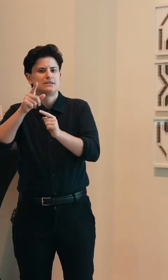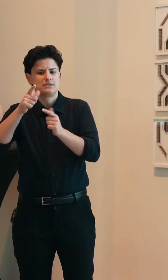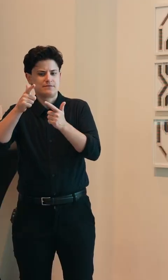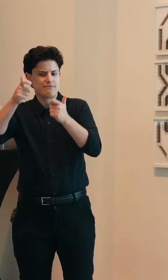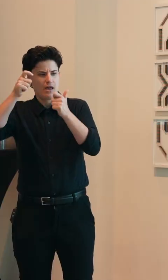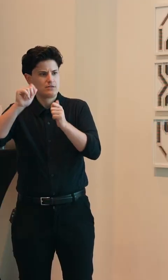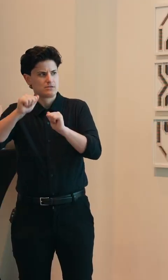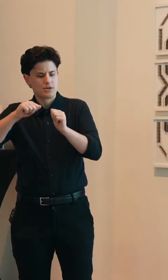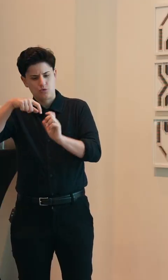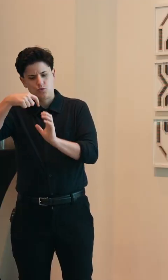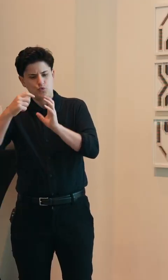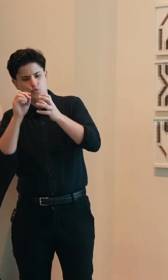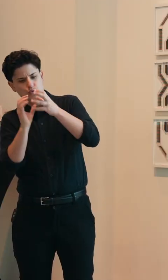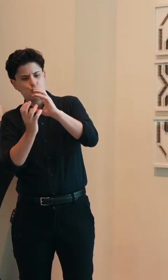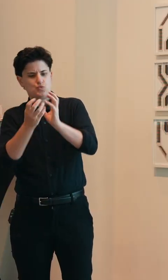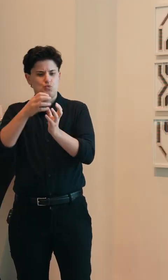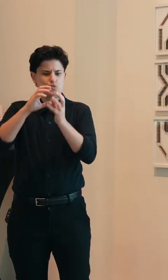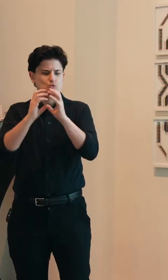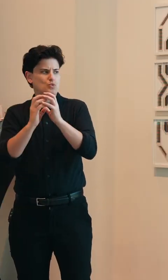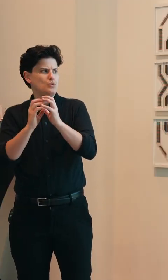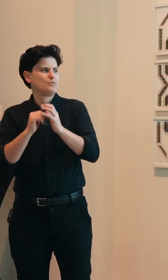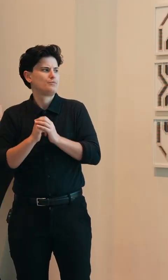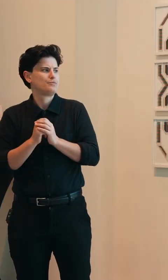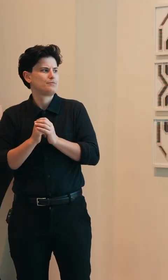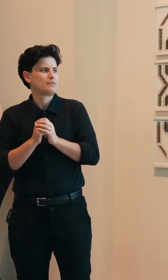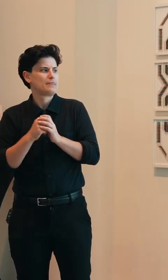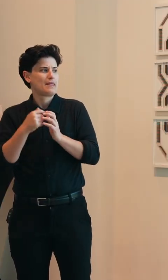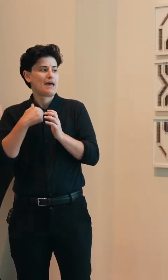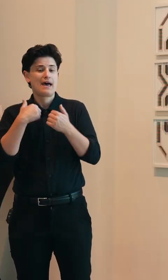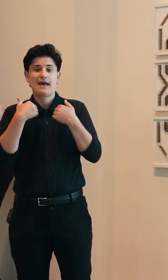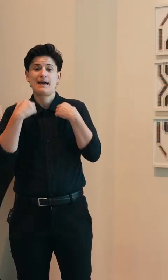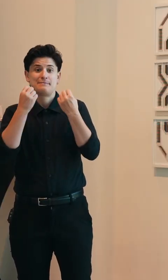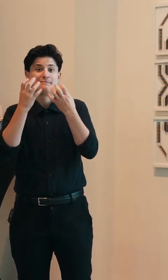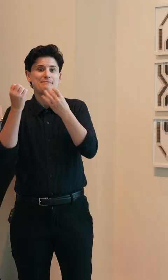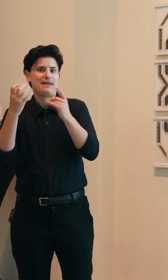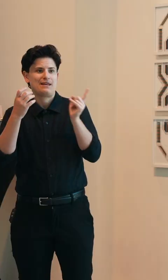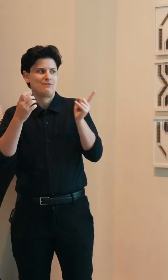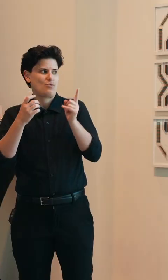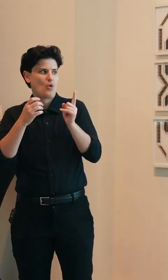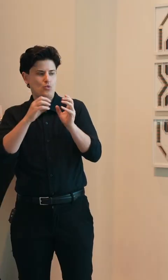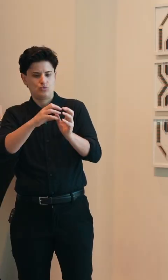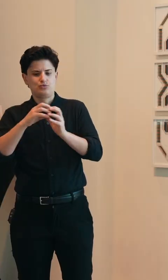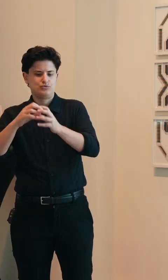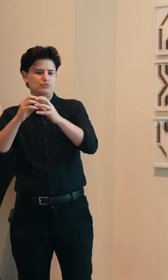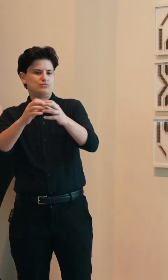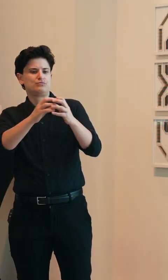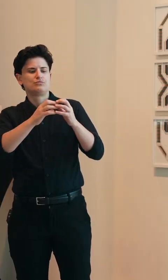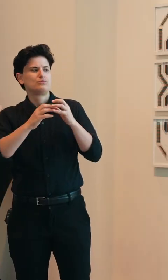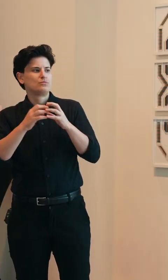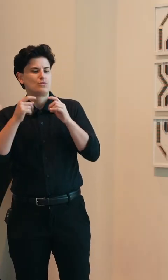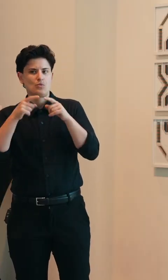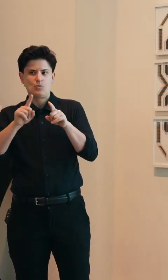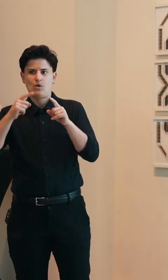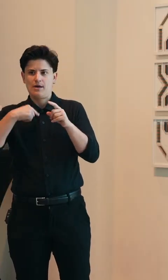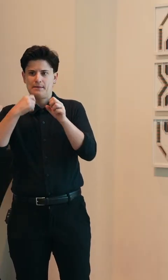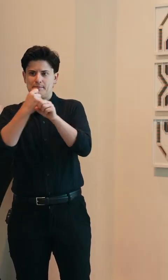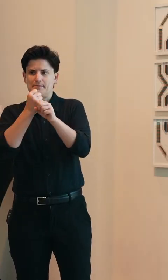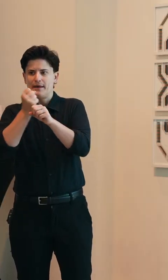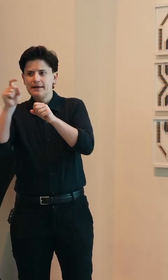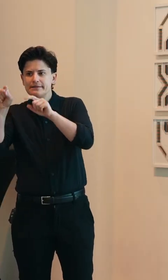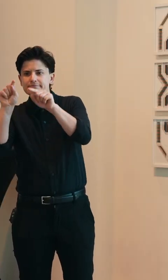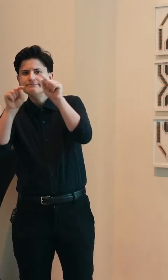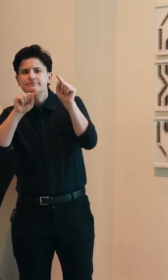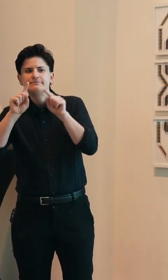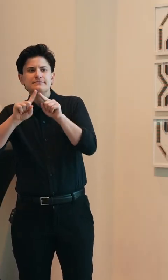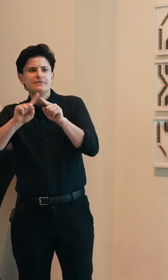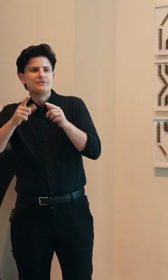do it. And so I had a bunch of those around. And so as I was making these kind of things, I had